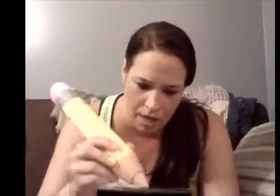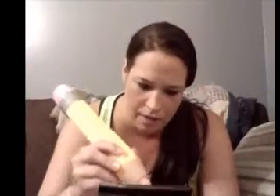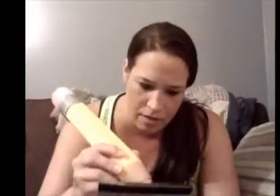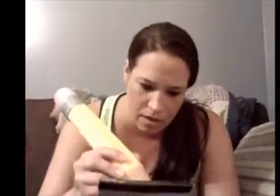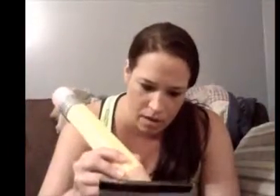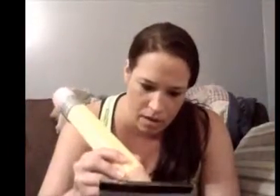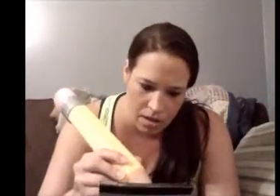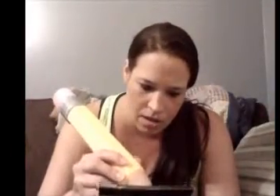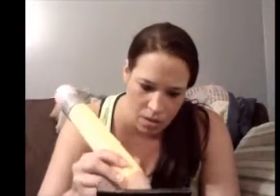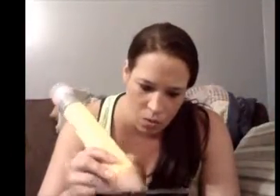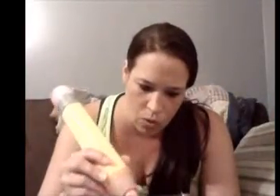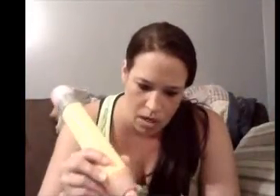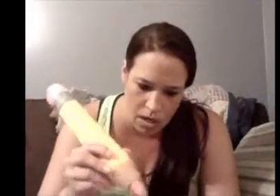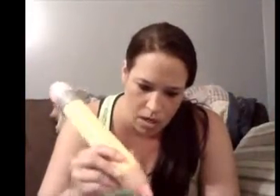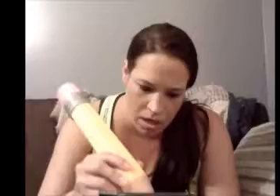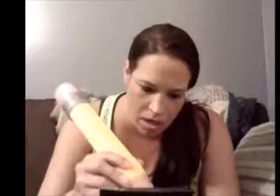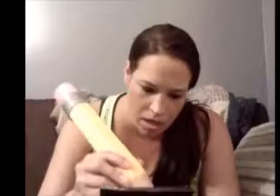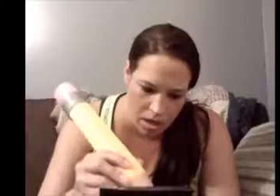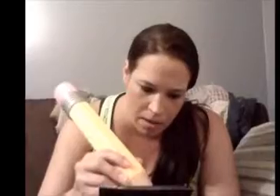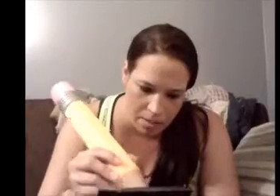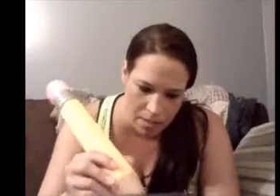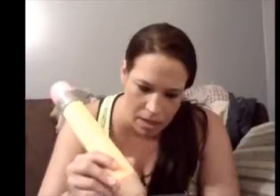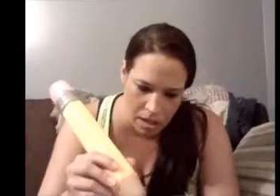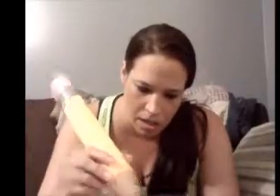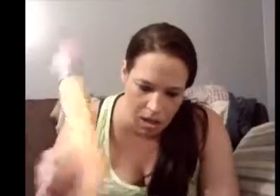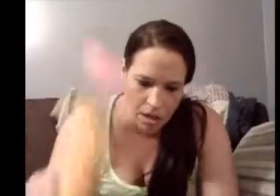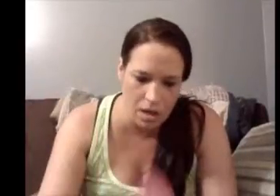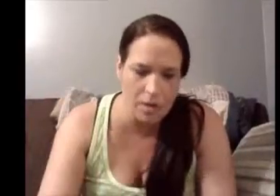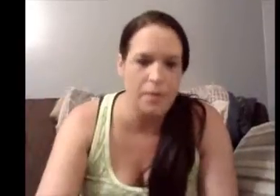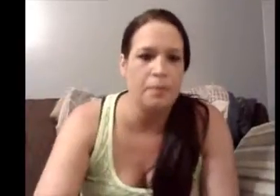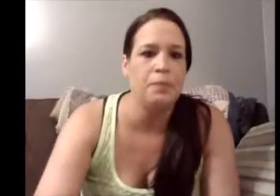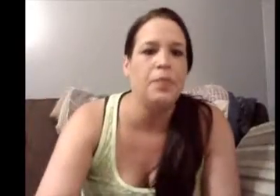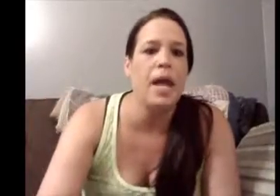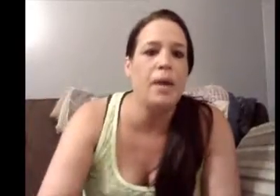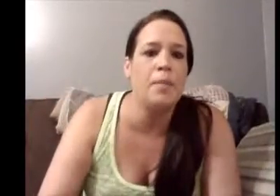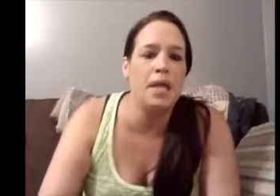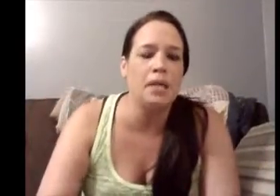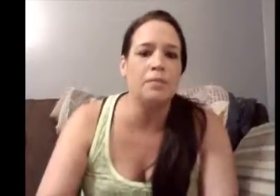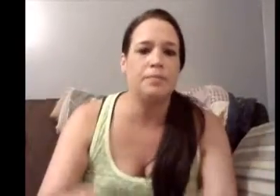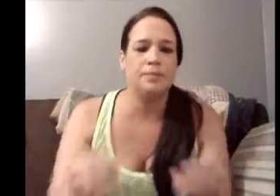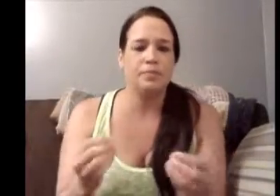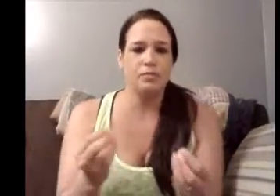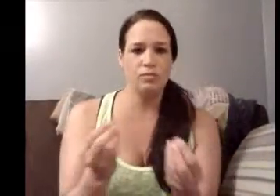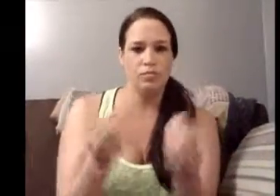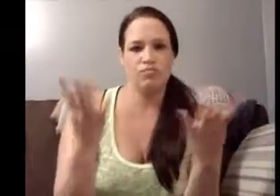Have, want, meet. How many?